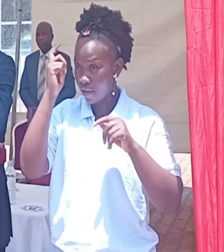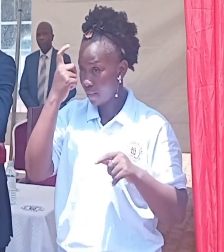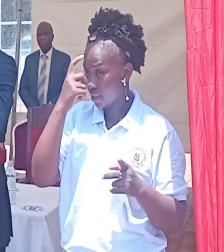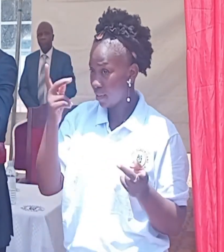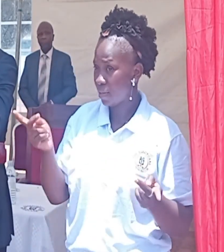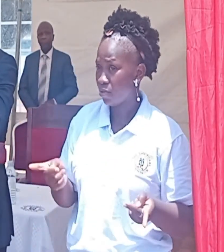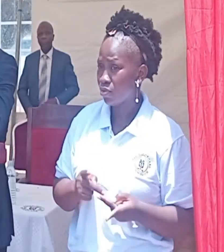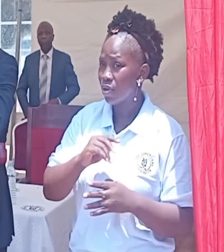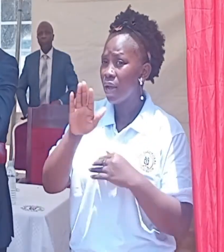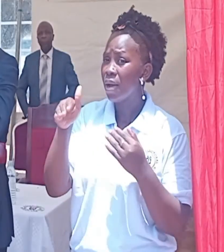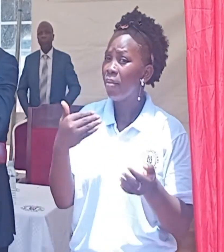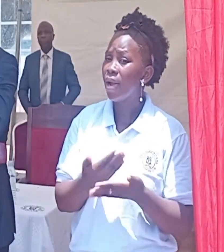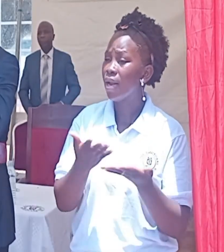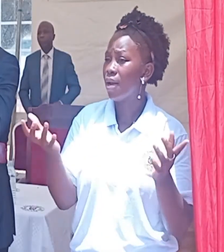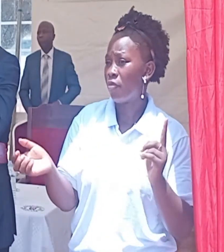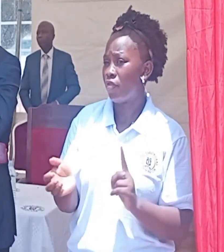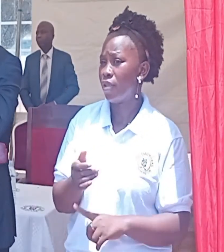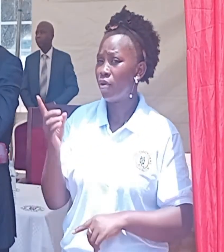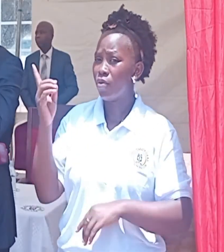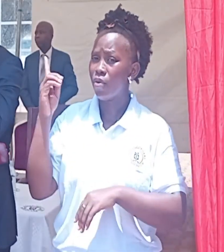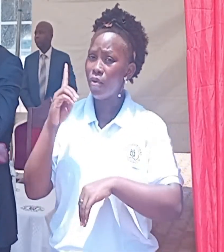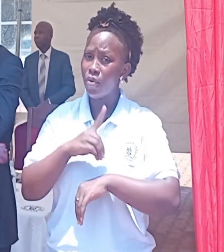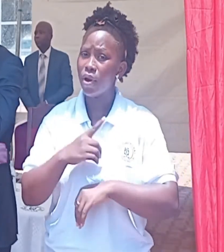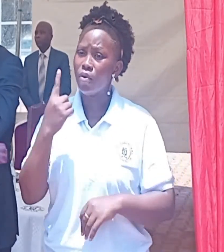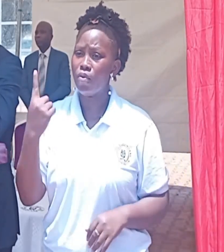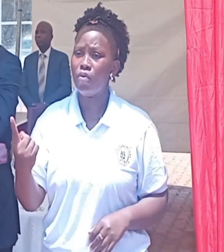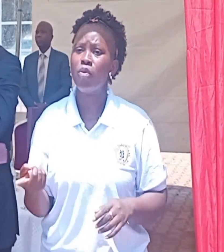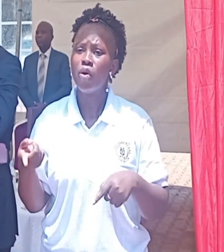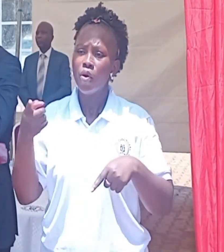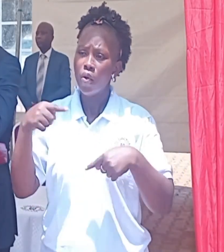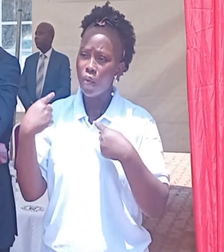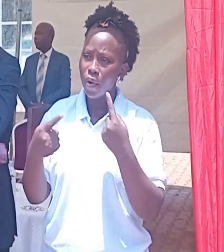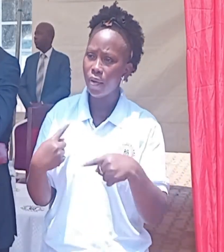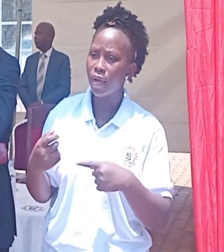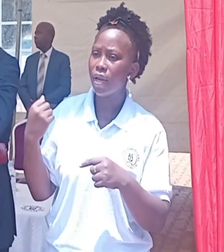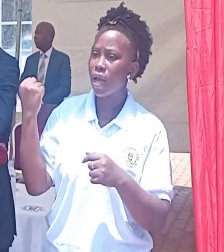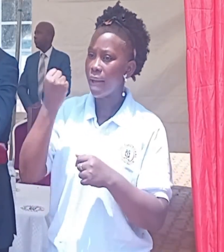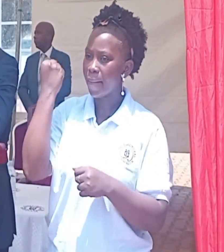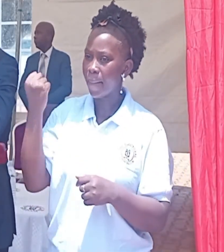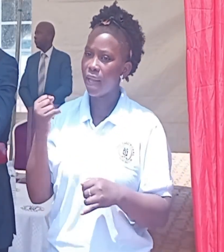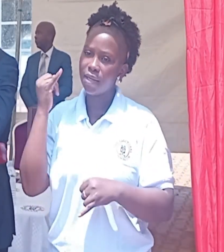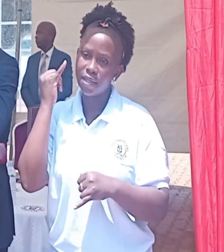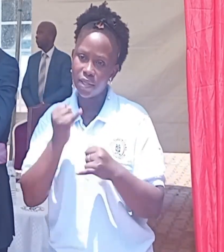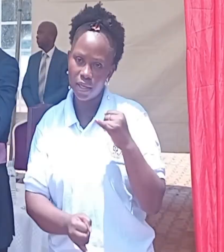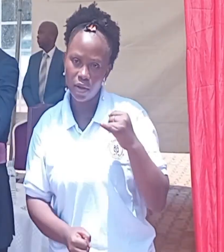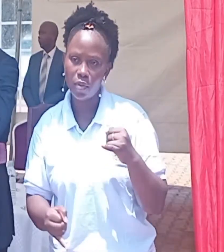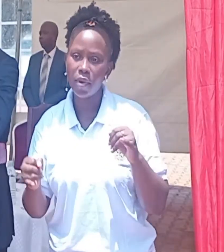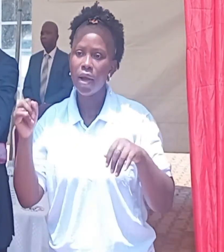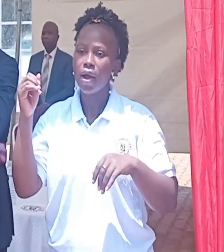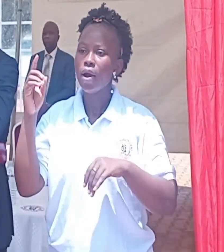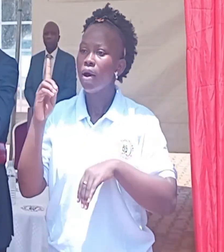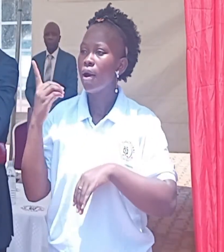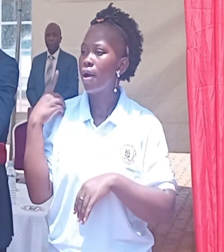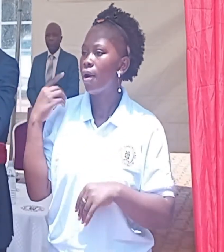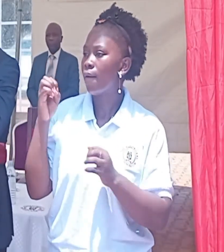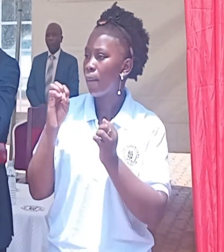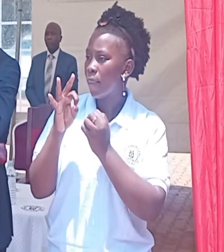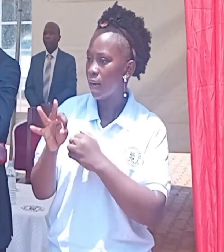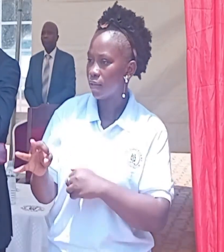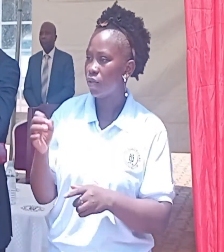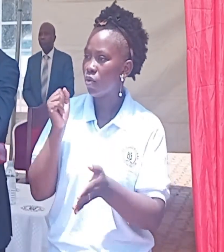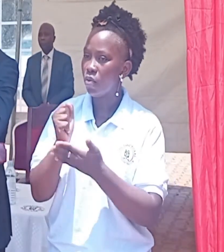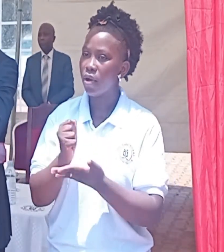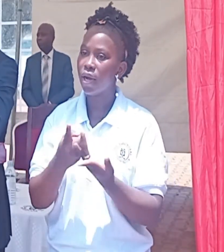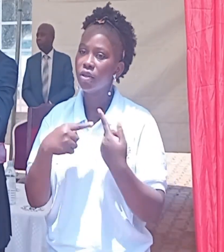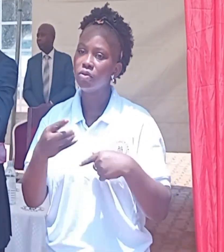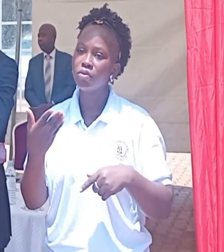z'ebitundu mwenna mufunyeeko olunaku lumu tweyongera okukola kampeyini zammwe zigenda kukomekerezebwa ennaku 13 lw'okuba nti